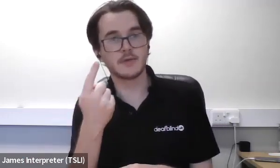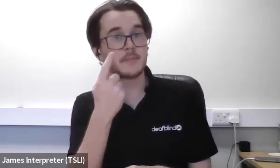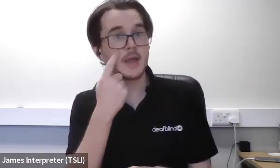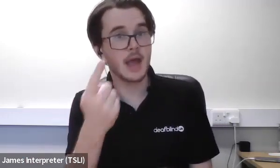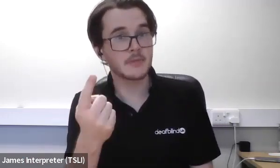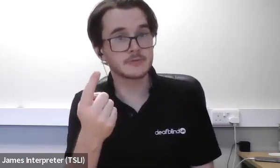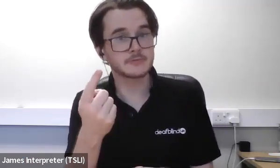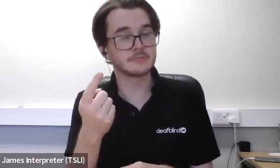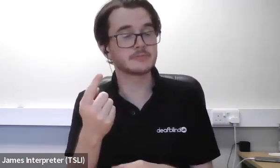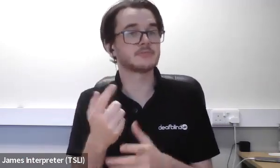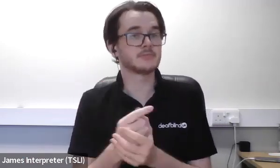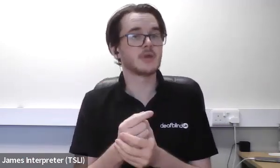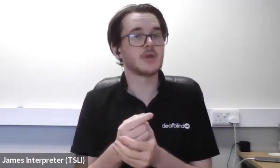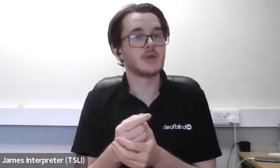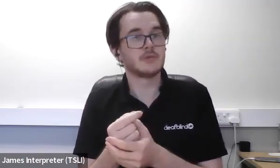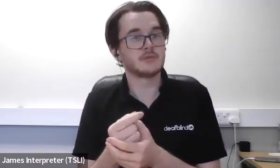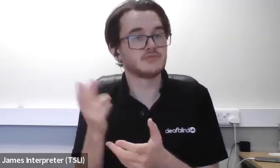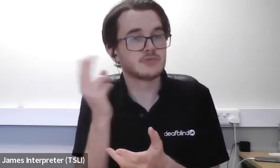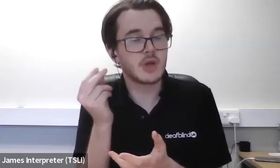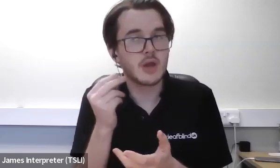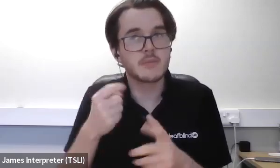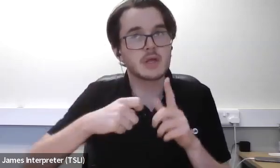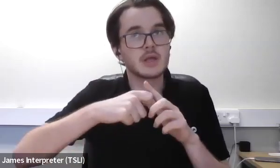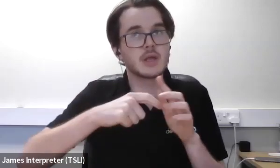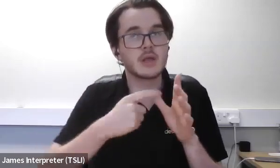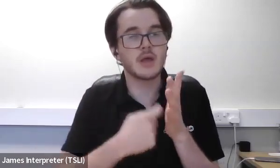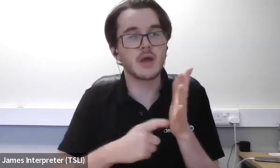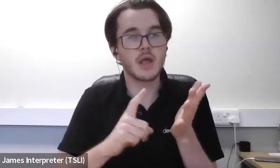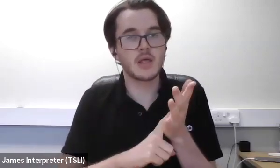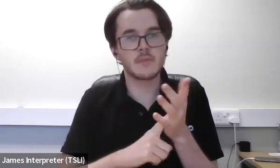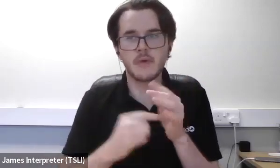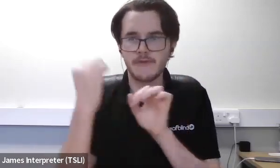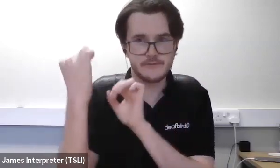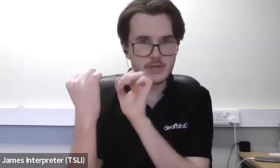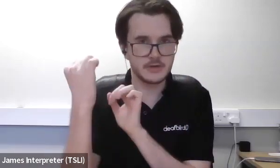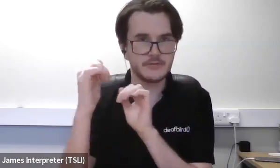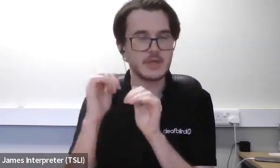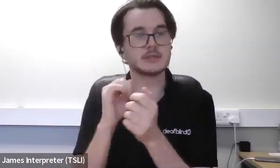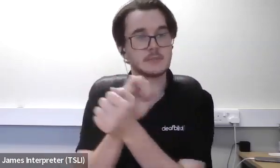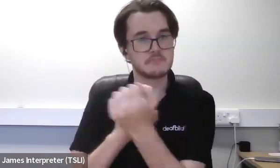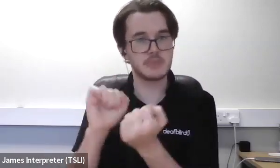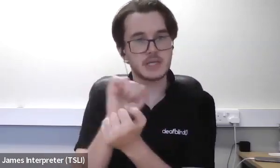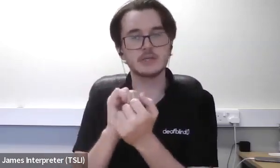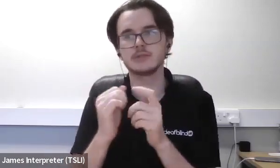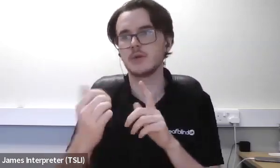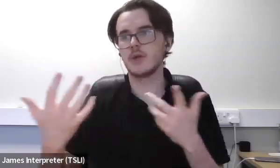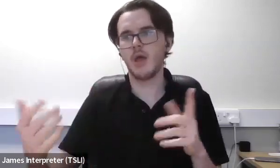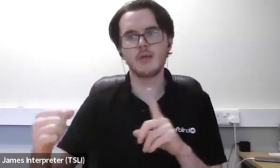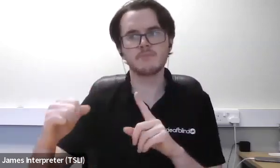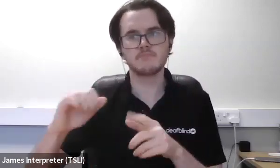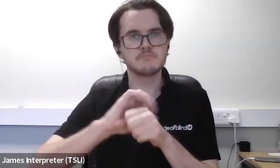some observation from Carl about face-to-face meetings and the impact of the pandemic.